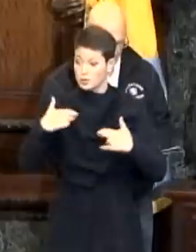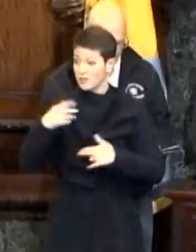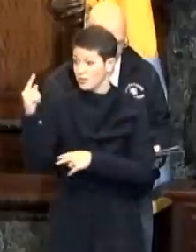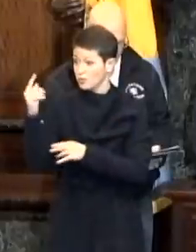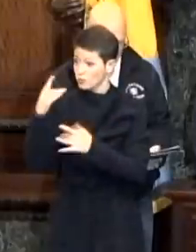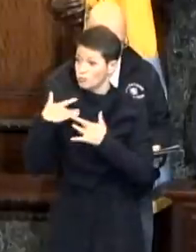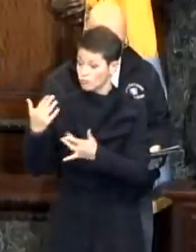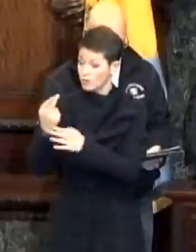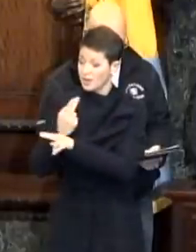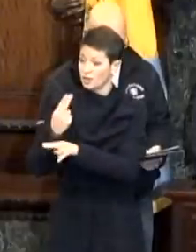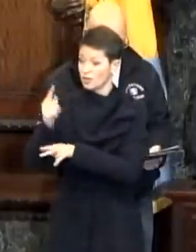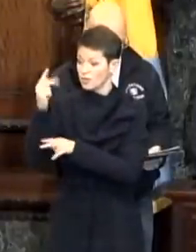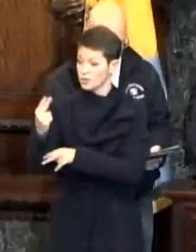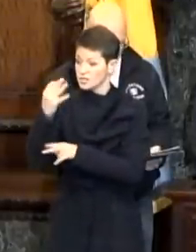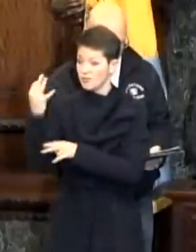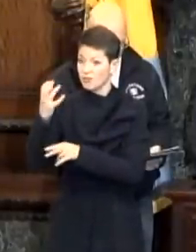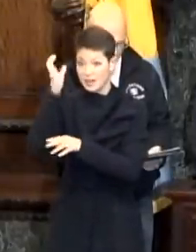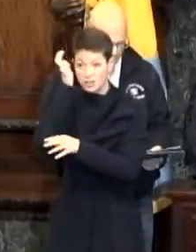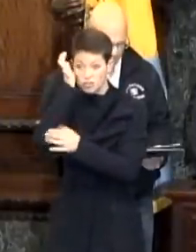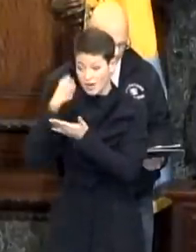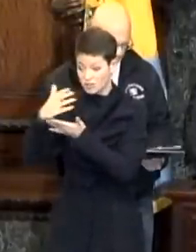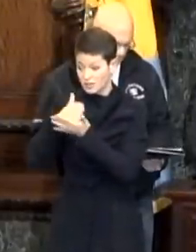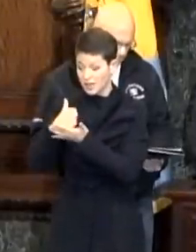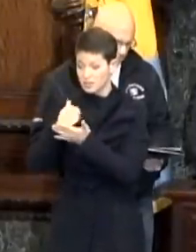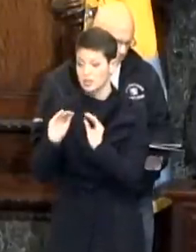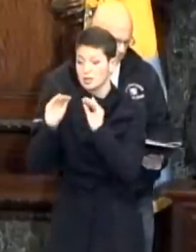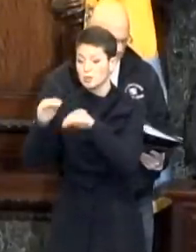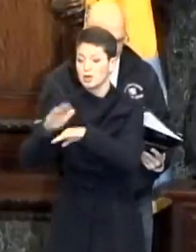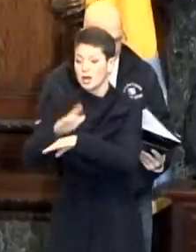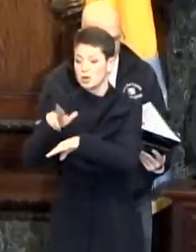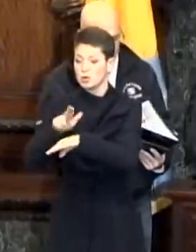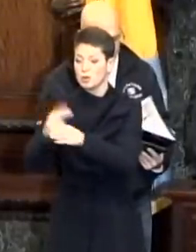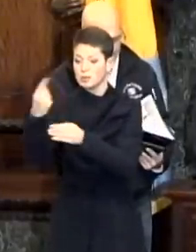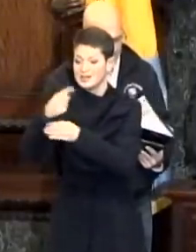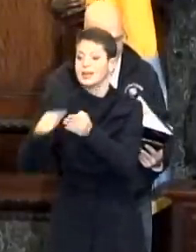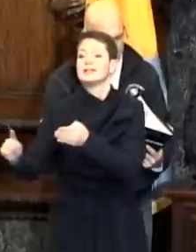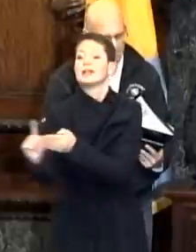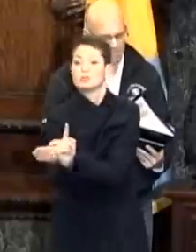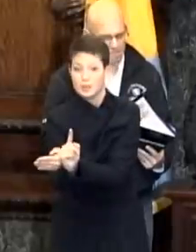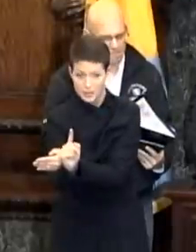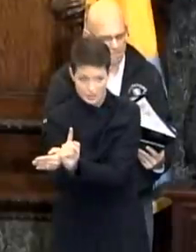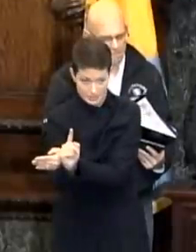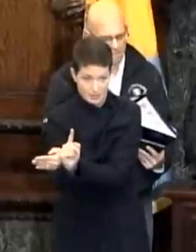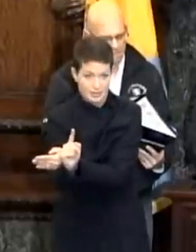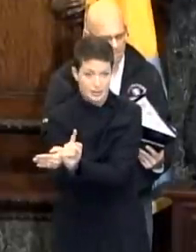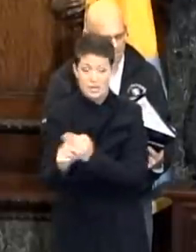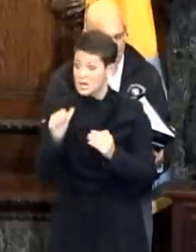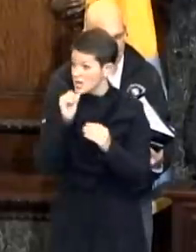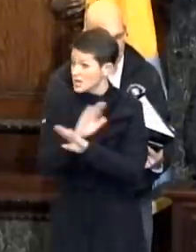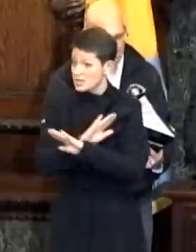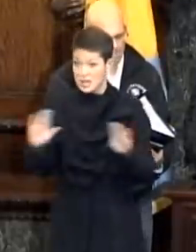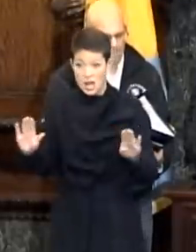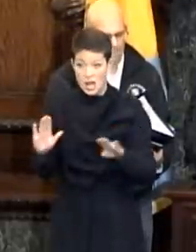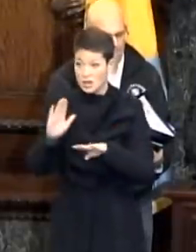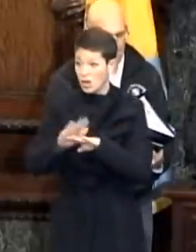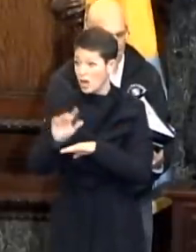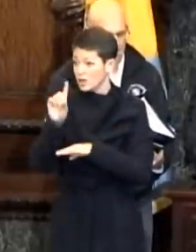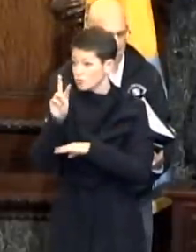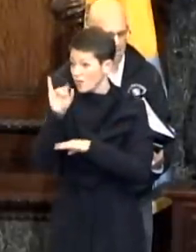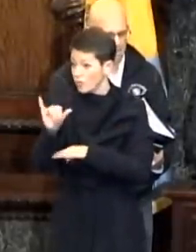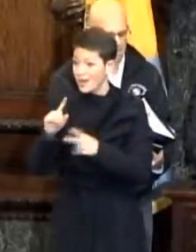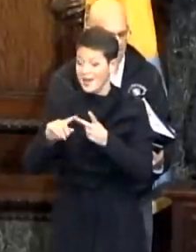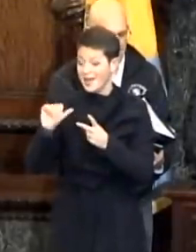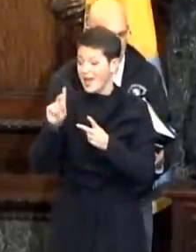normal trash collection days should place their trash out on their normal day next week, not on your driveway